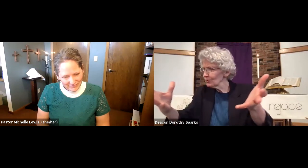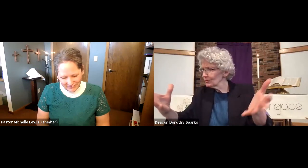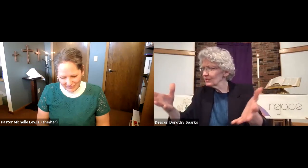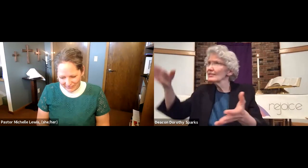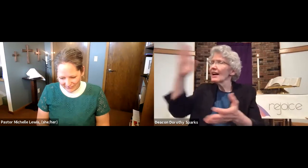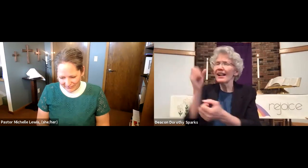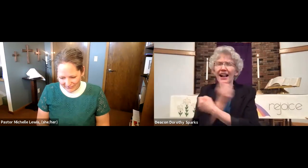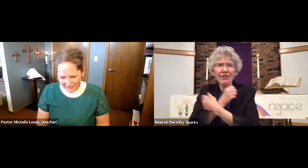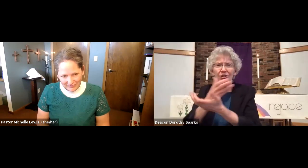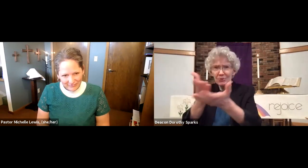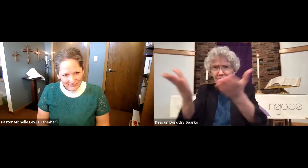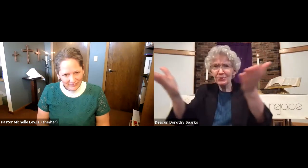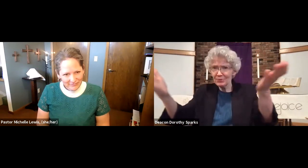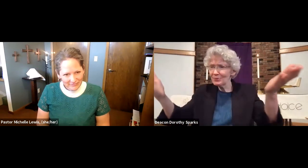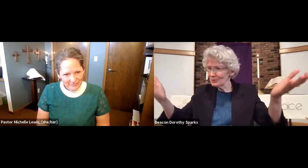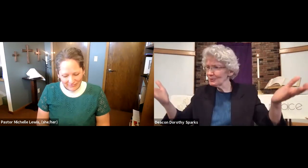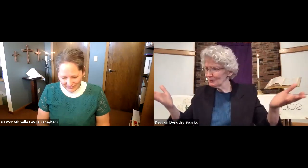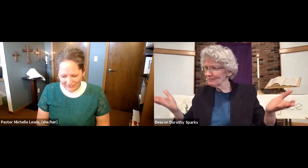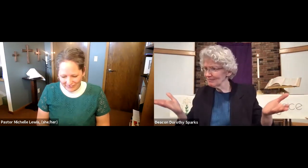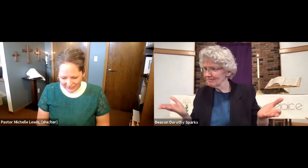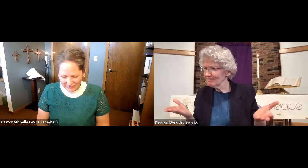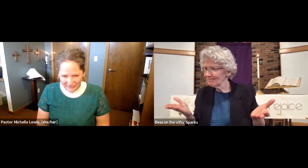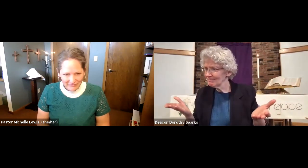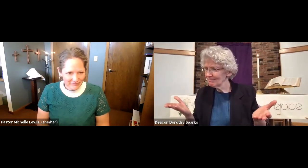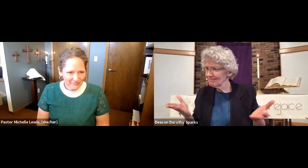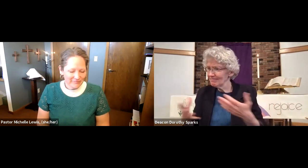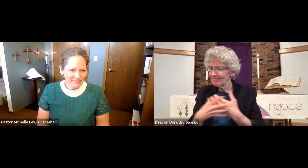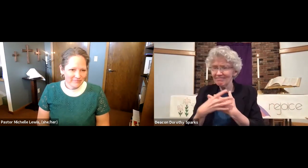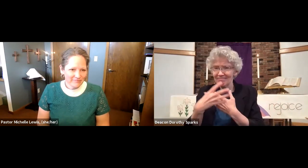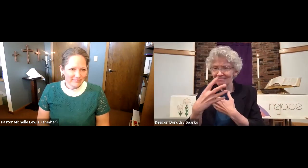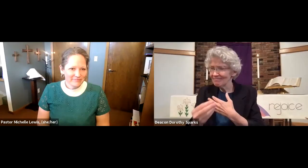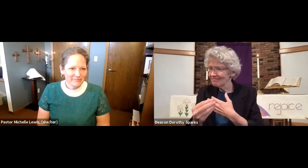Share God's good news that God loves you.